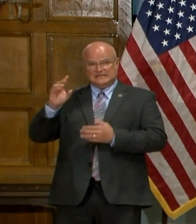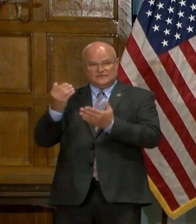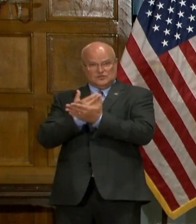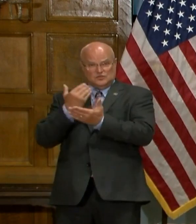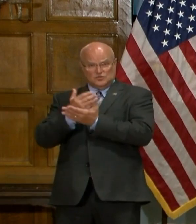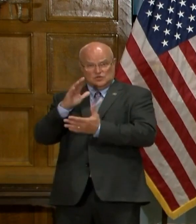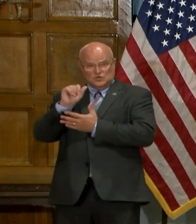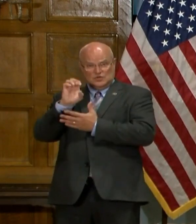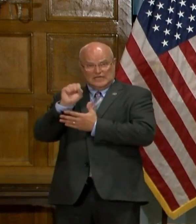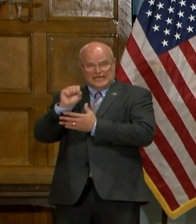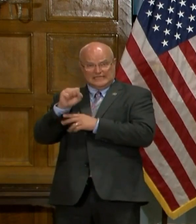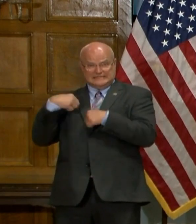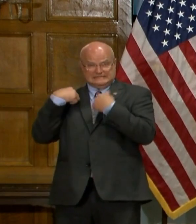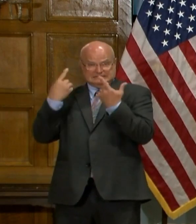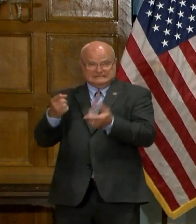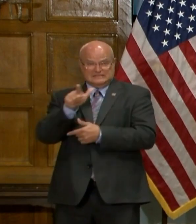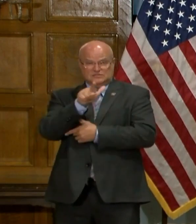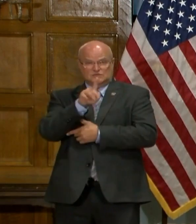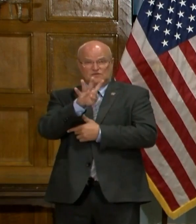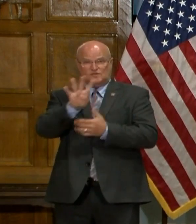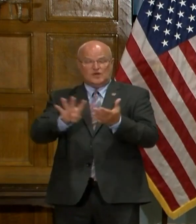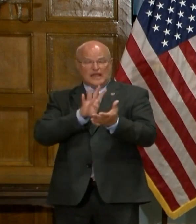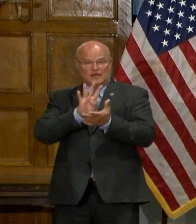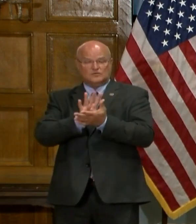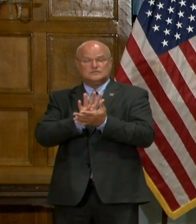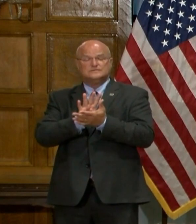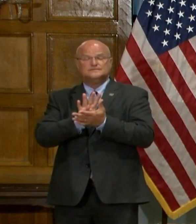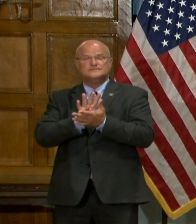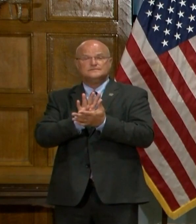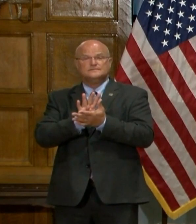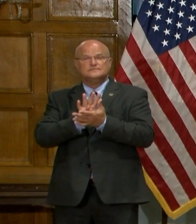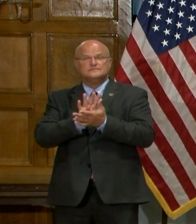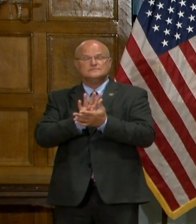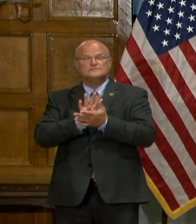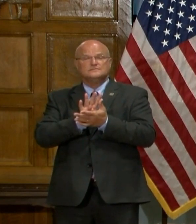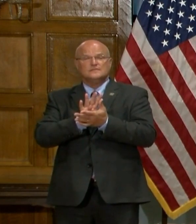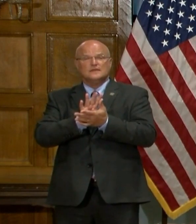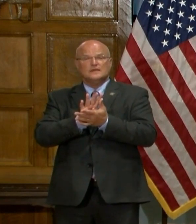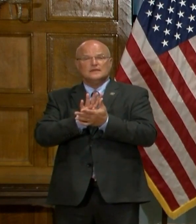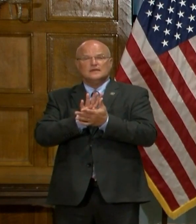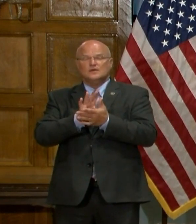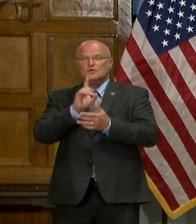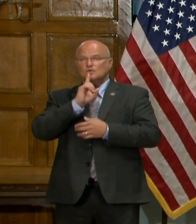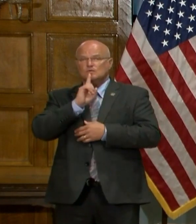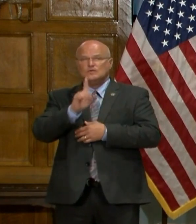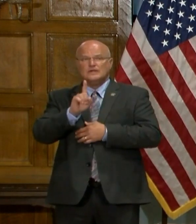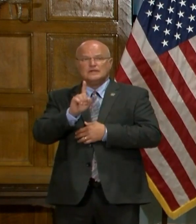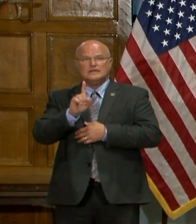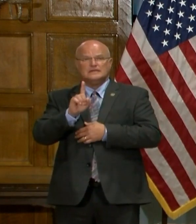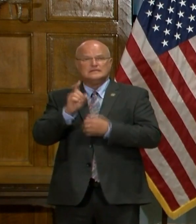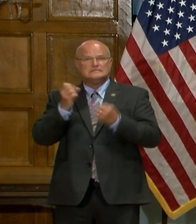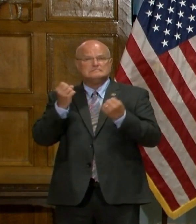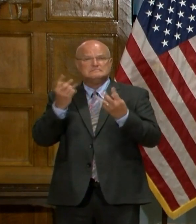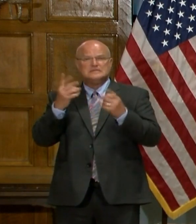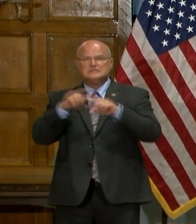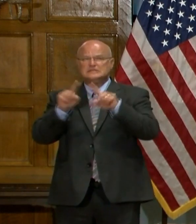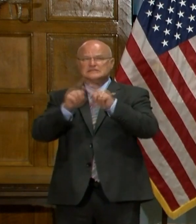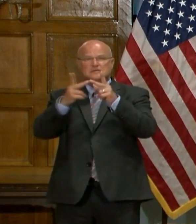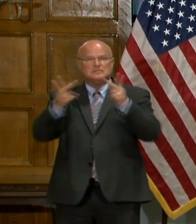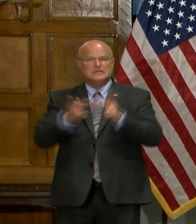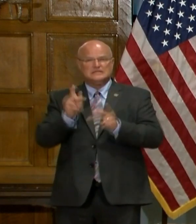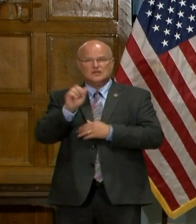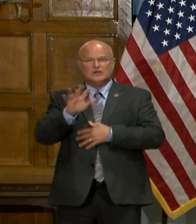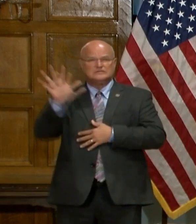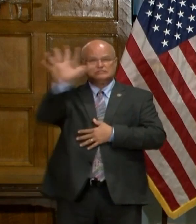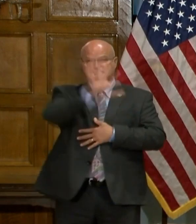that have occurred over the last 24 hours, they're spread really over a large part of Arkansas. We